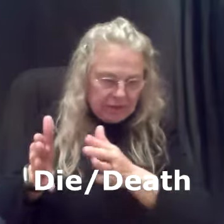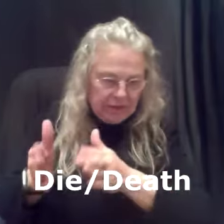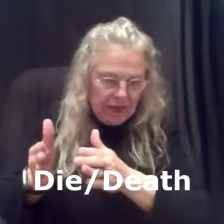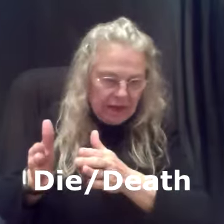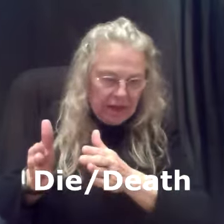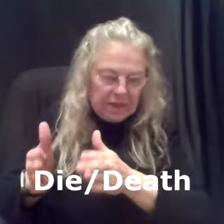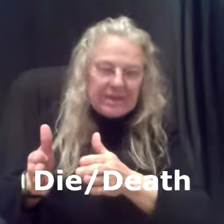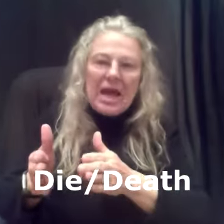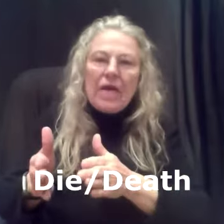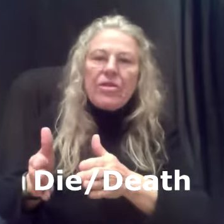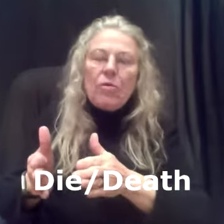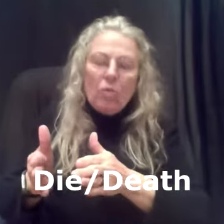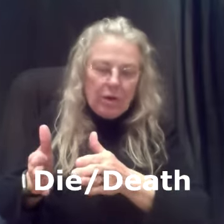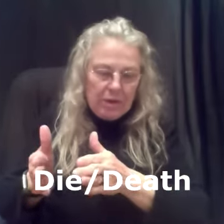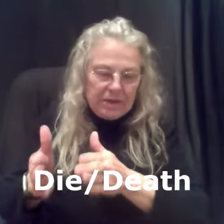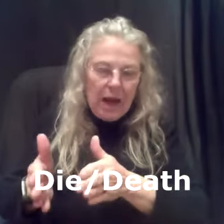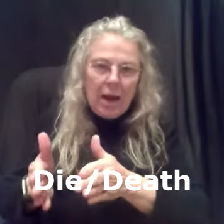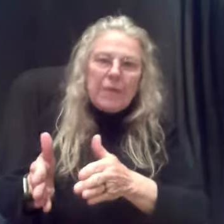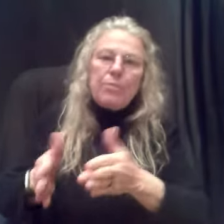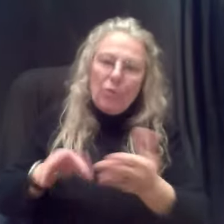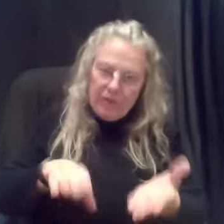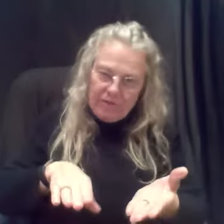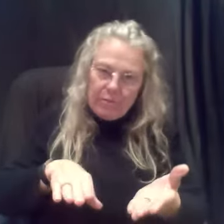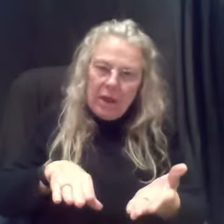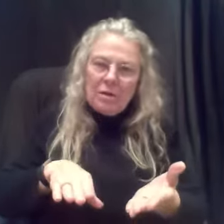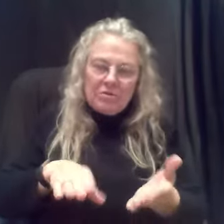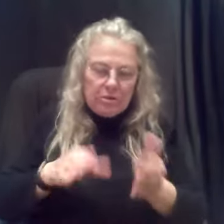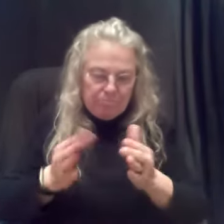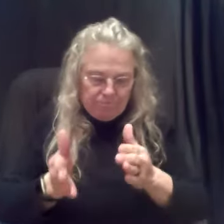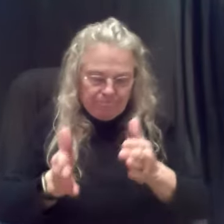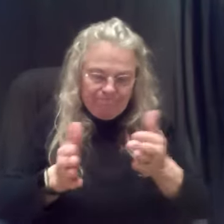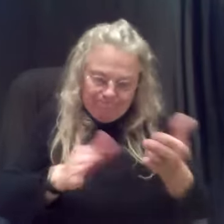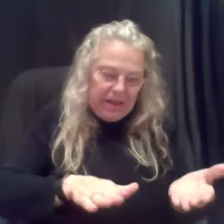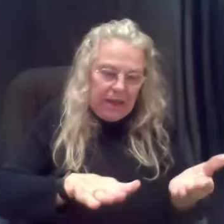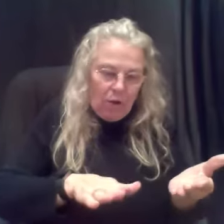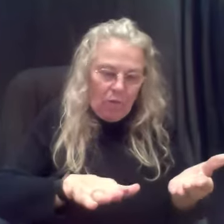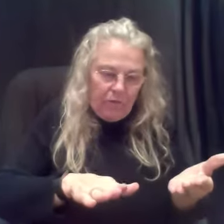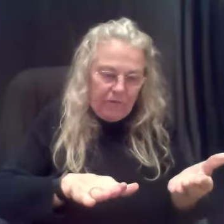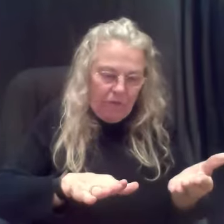that. Death or dying, both of them just keel over and fall over.